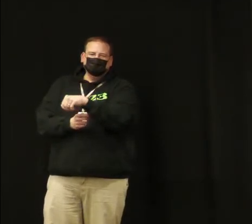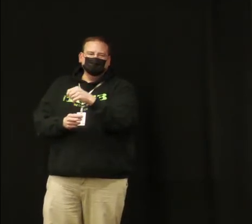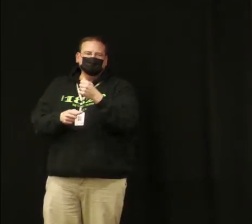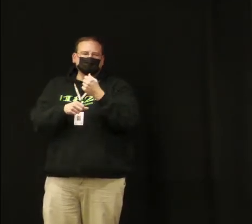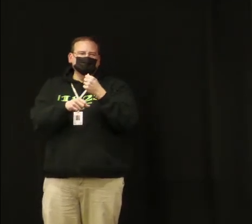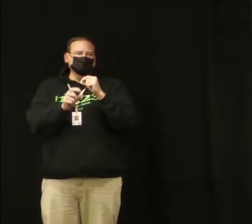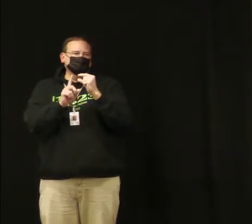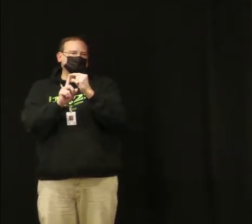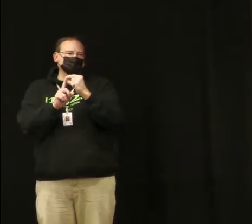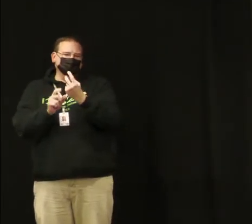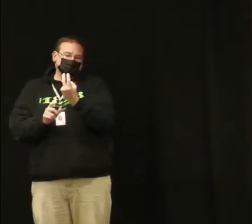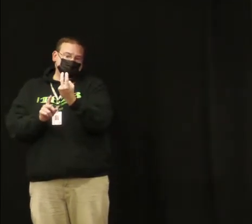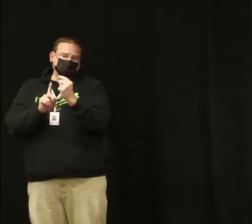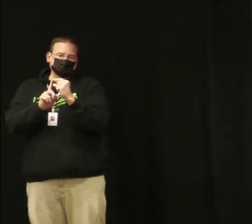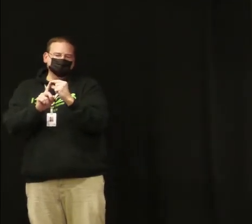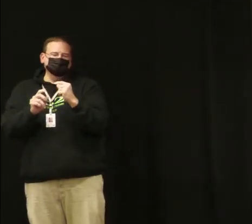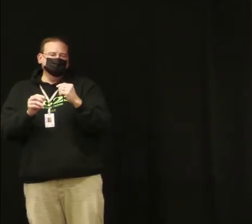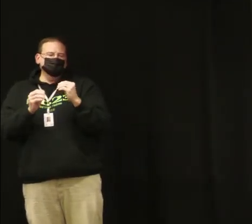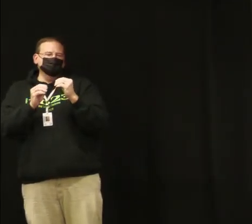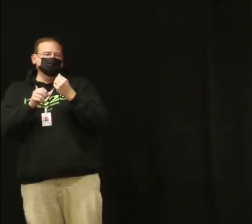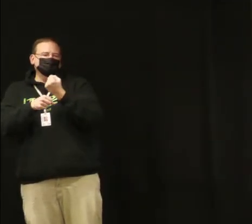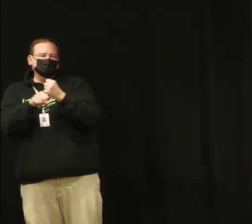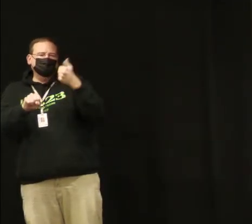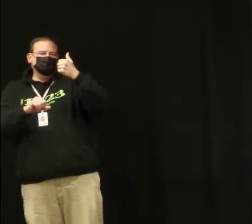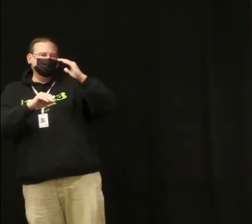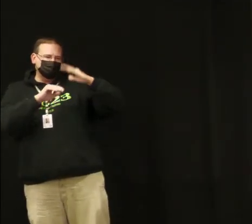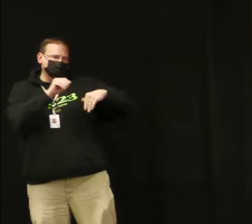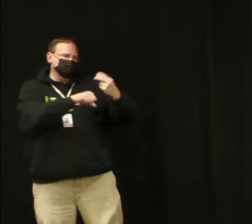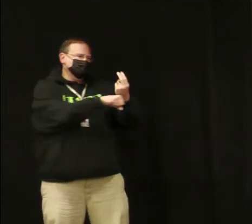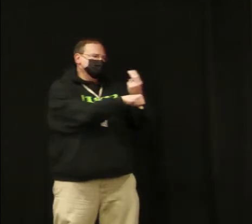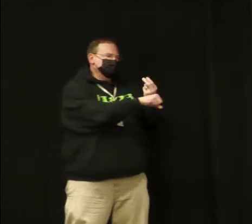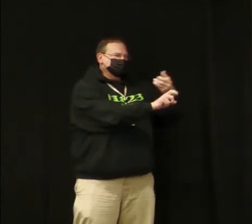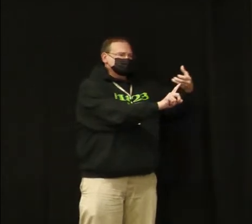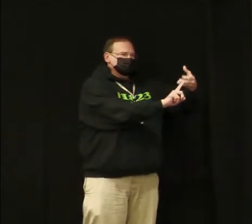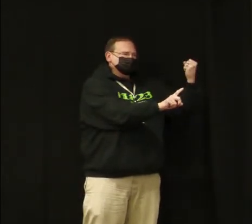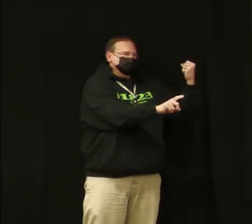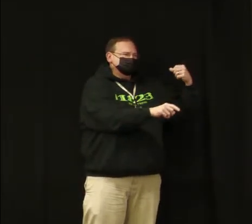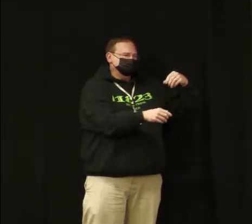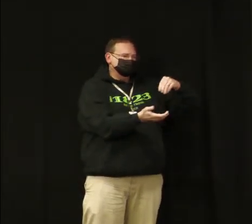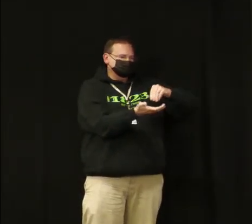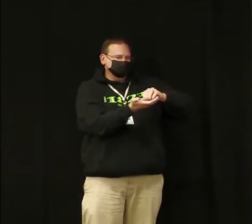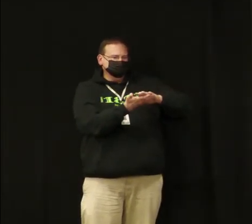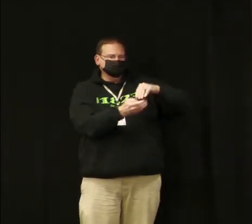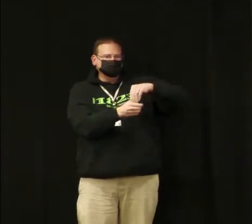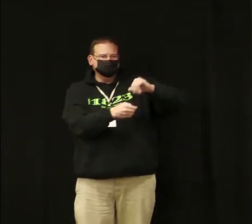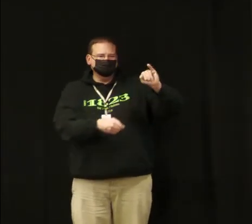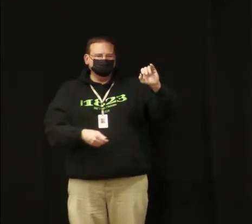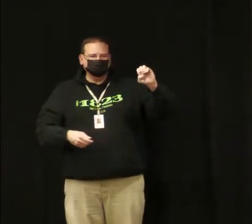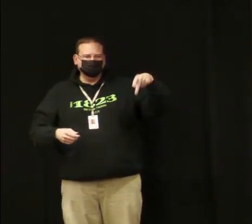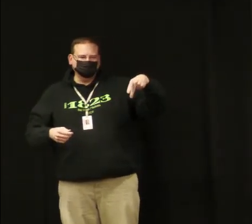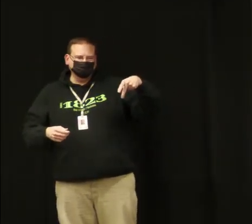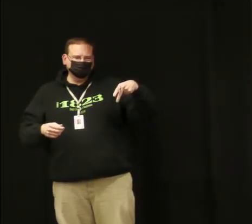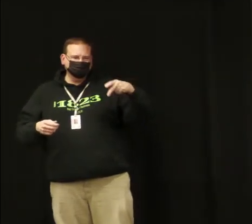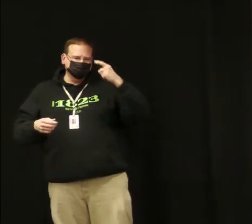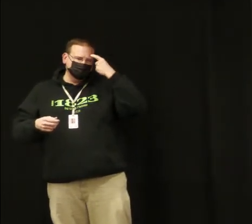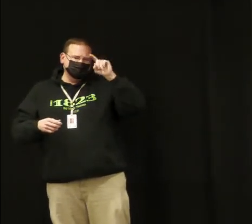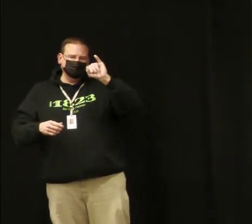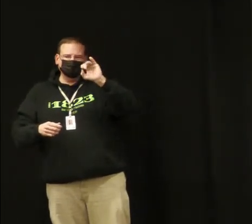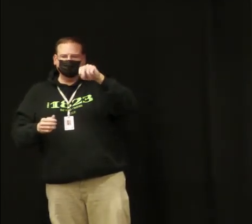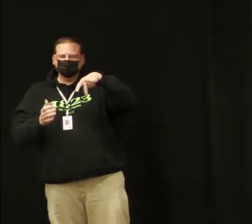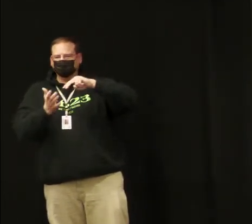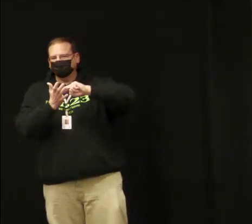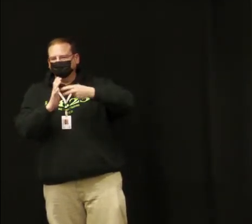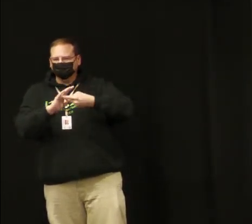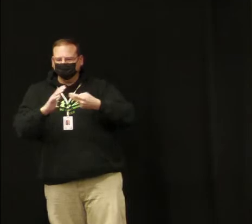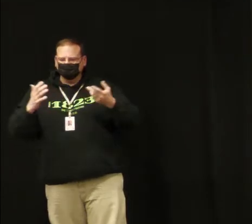have been deprived, they have a deficit of language. And so that's more safer than using deprivation in